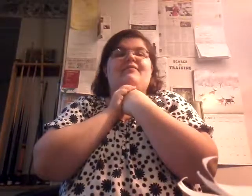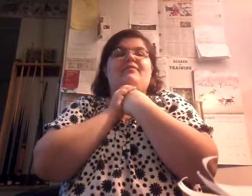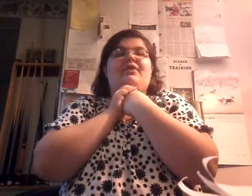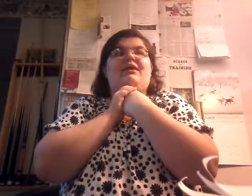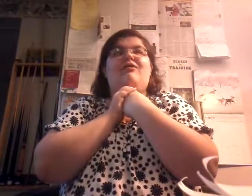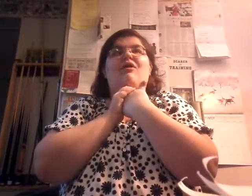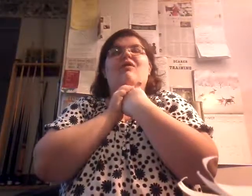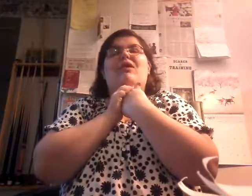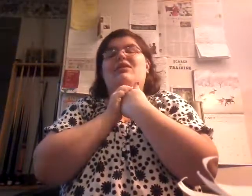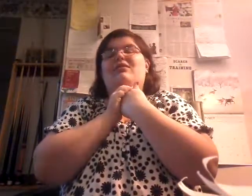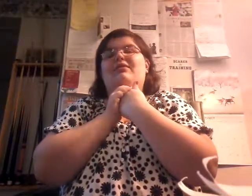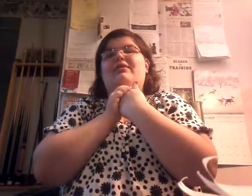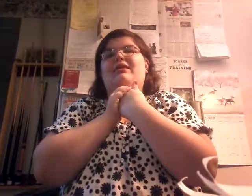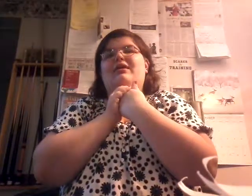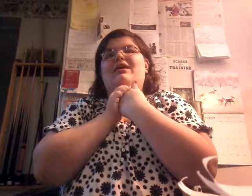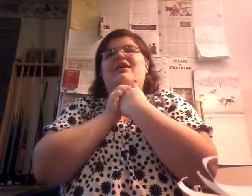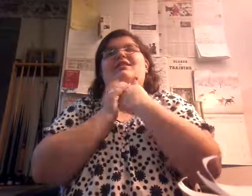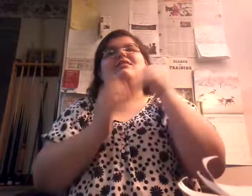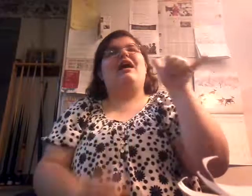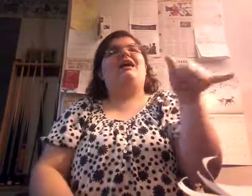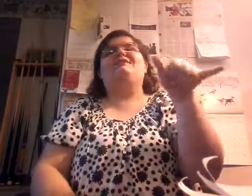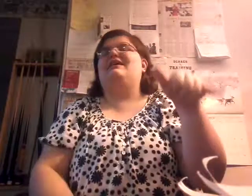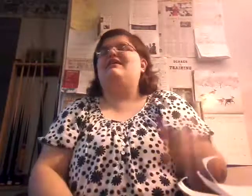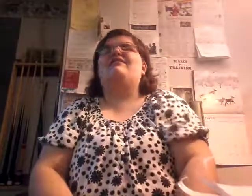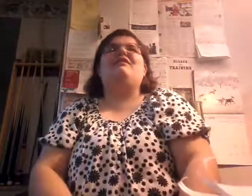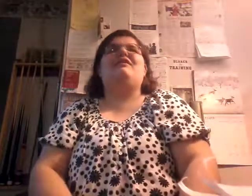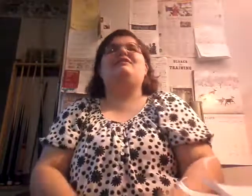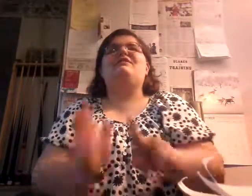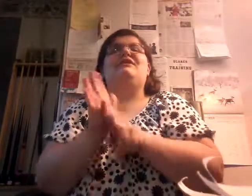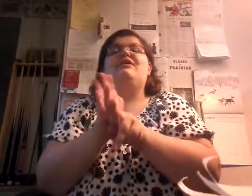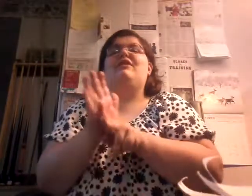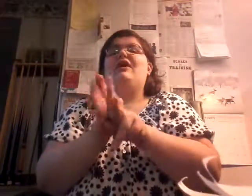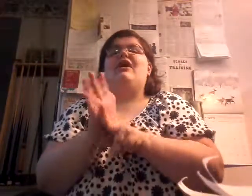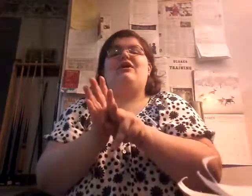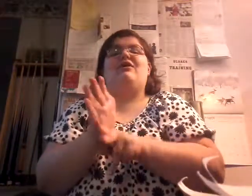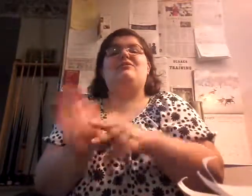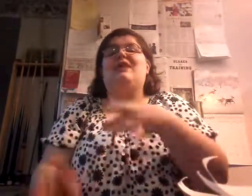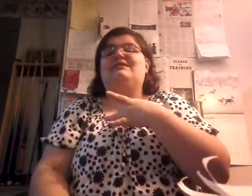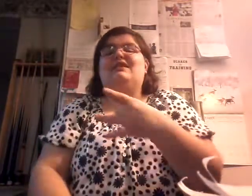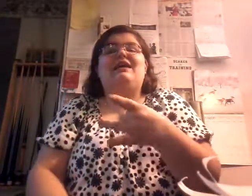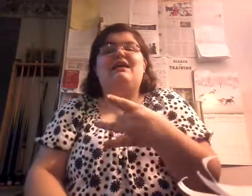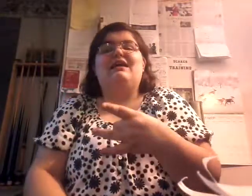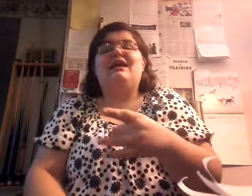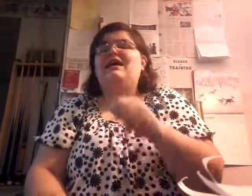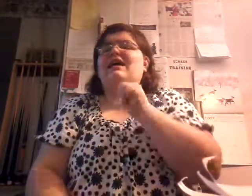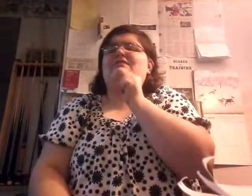well, that is it for this video. I hope you guys like it. If